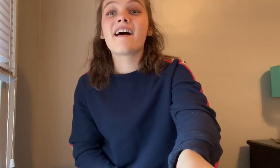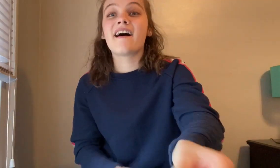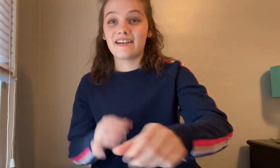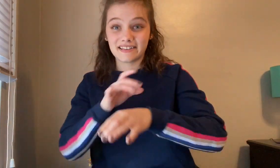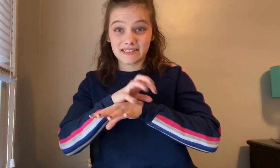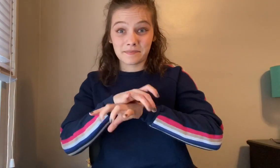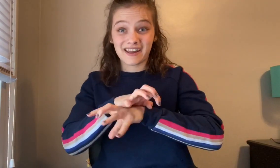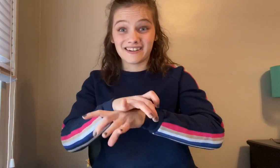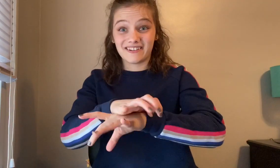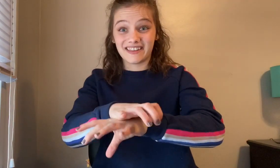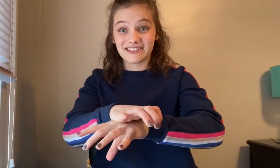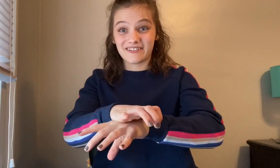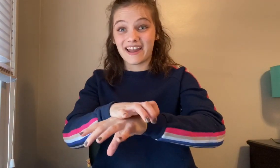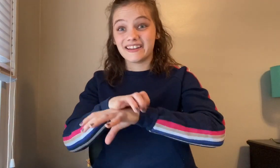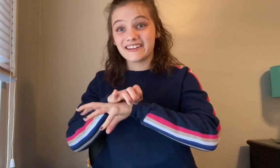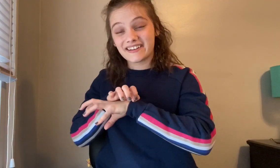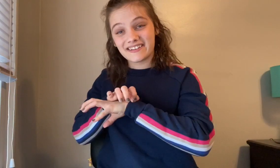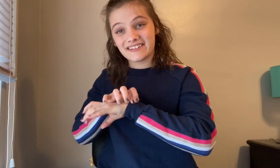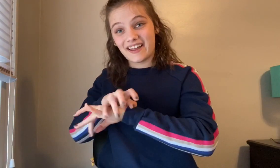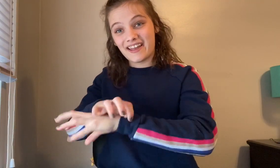A spider, that's right.